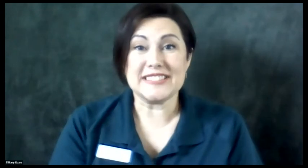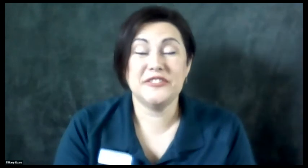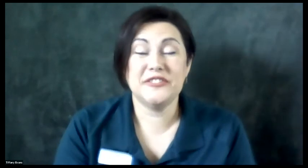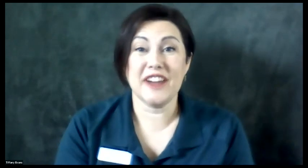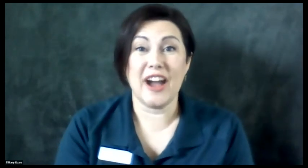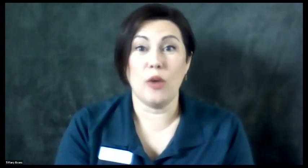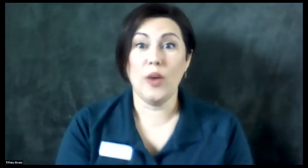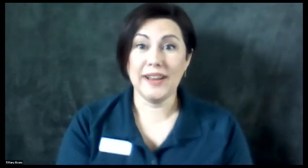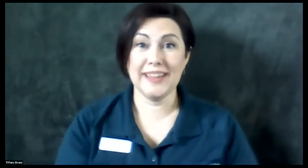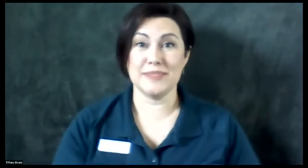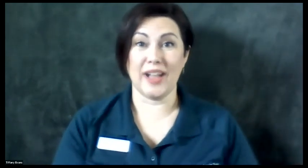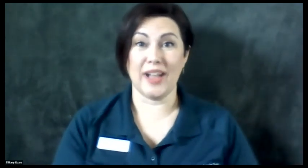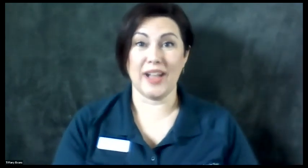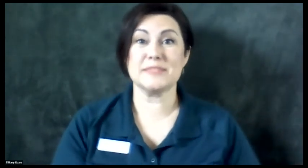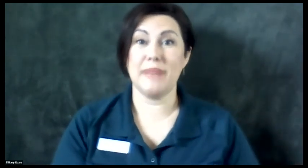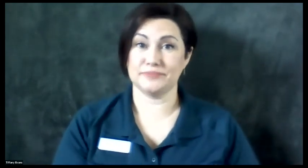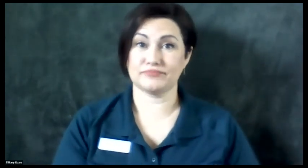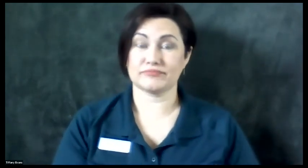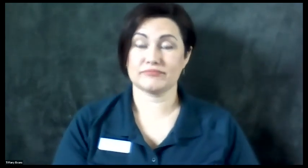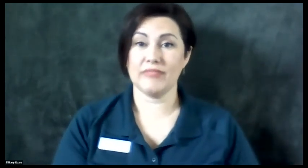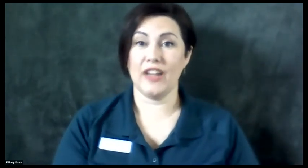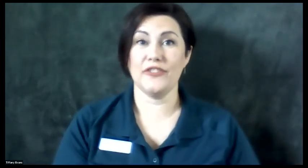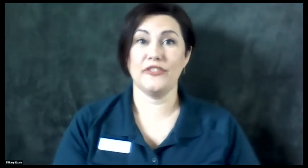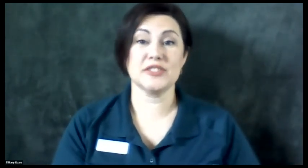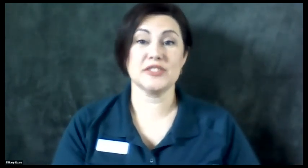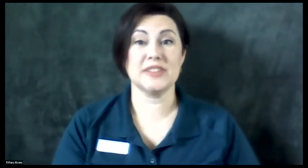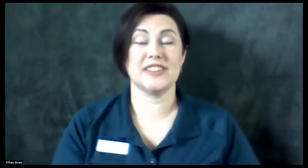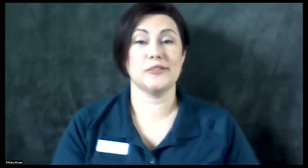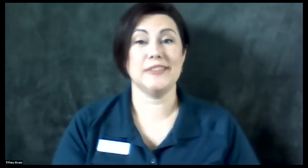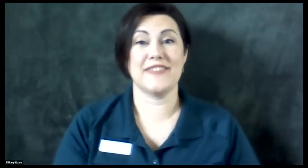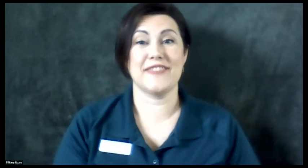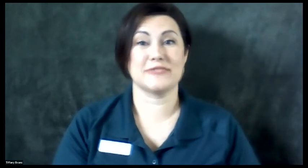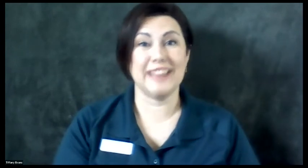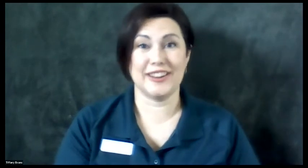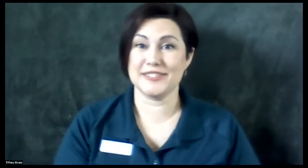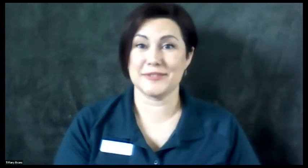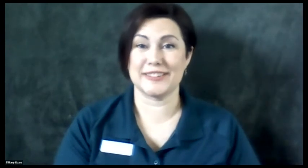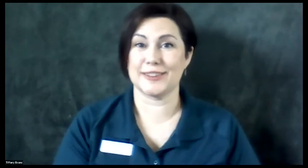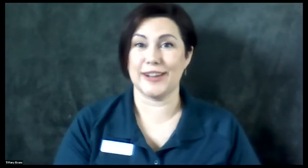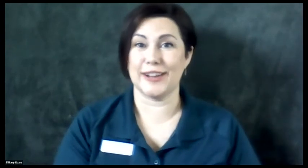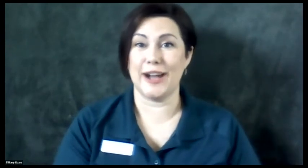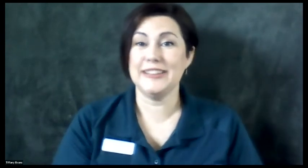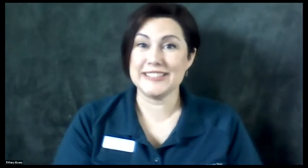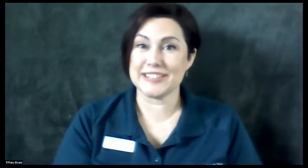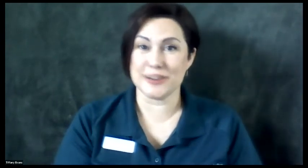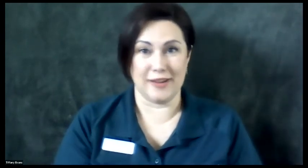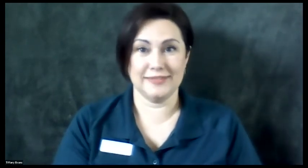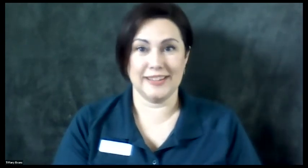figure out what animal I'm spelling. Our first one is going to only have 3 letters, so we're going to start out with an easier one.